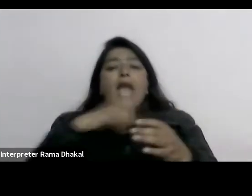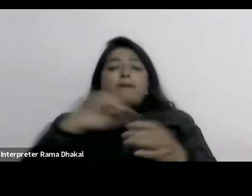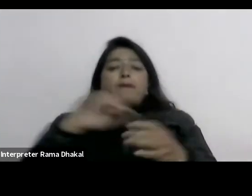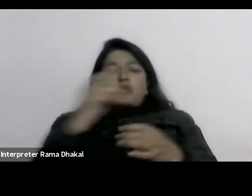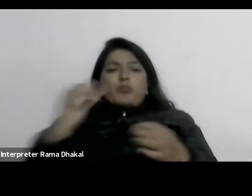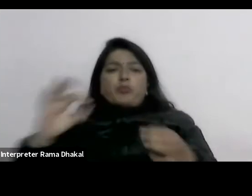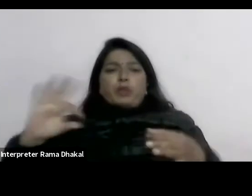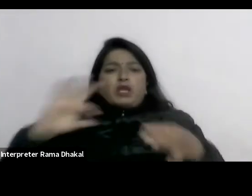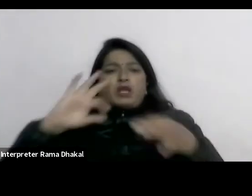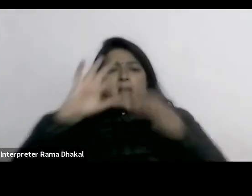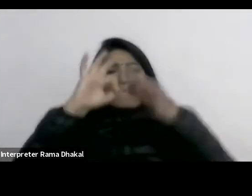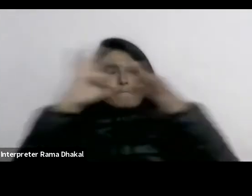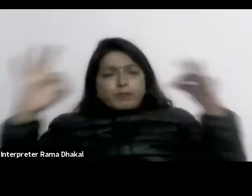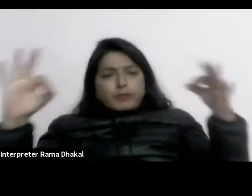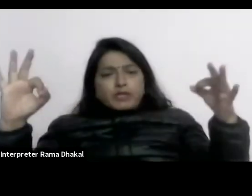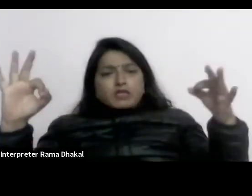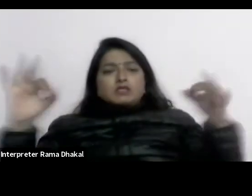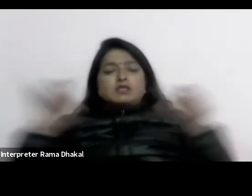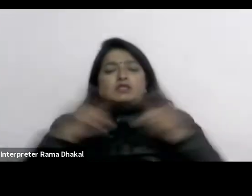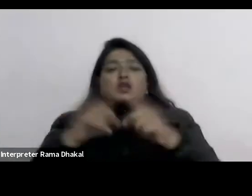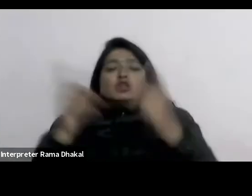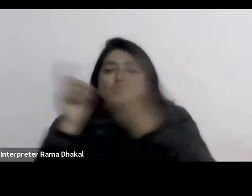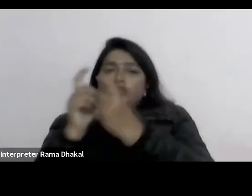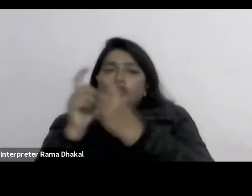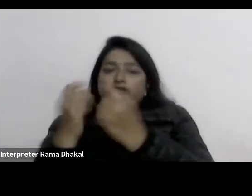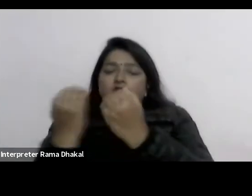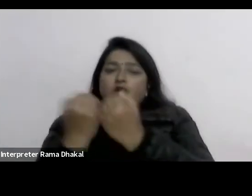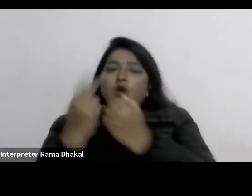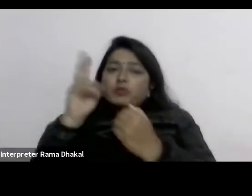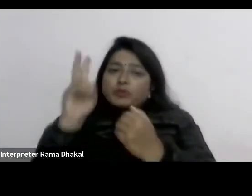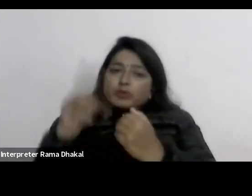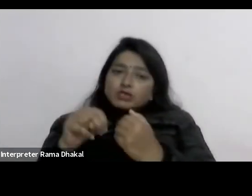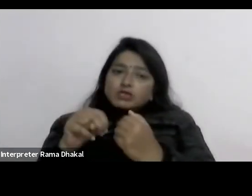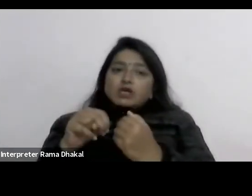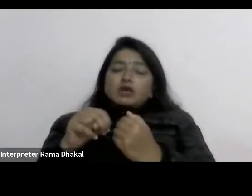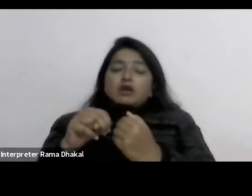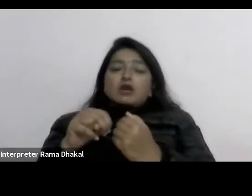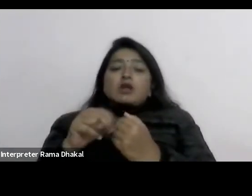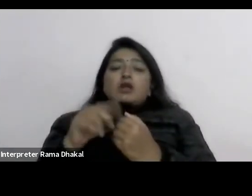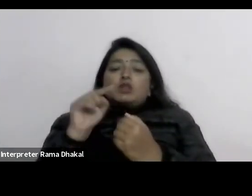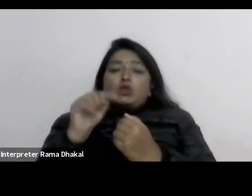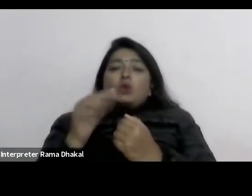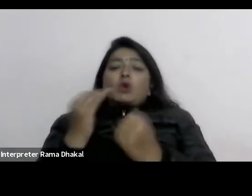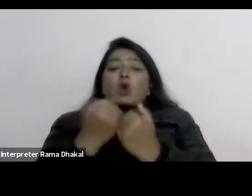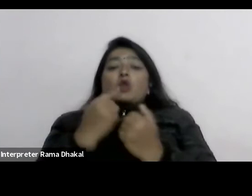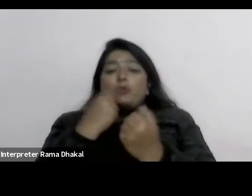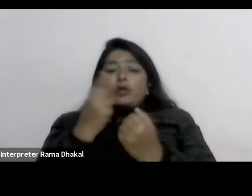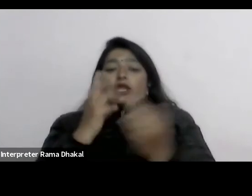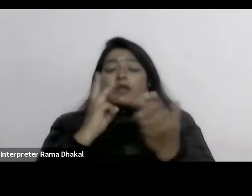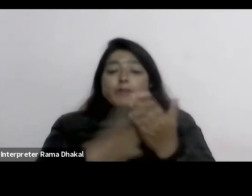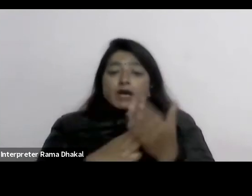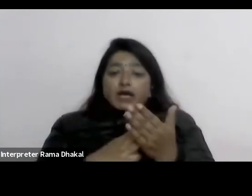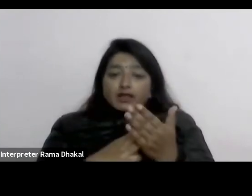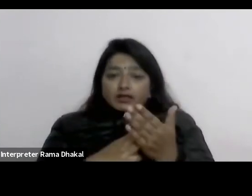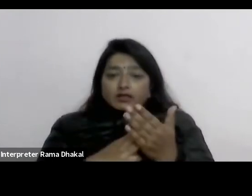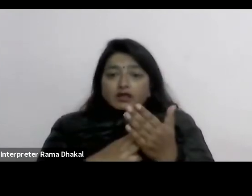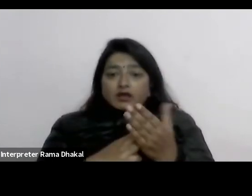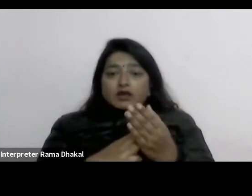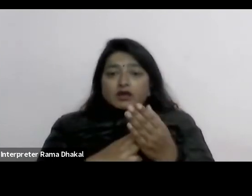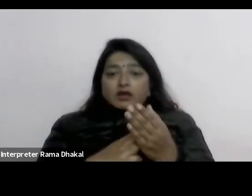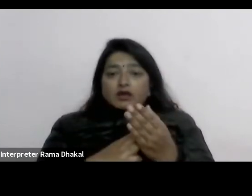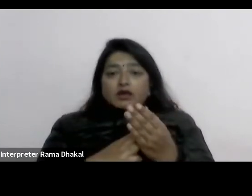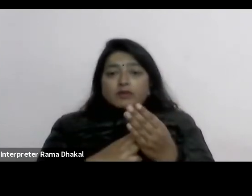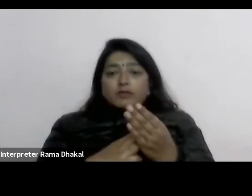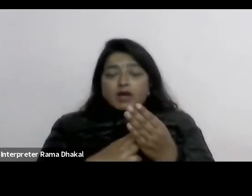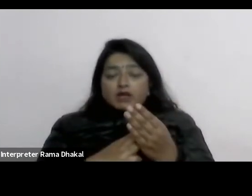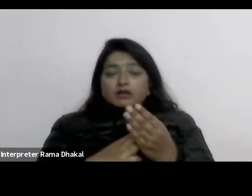dialogue, which GetW has been doing systematically. And I think that would be that is something that we